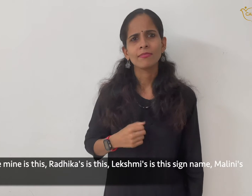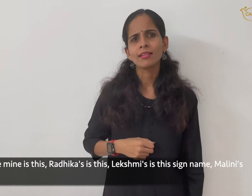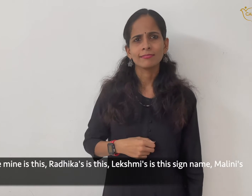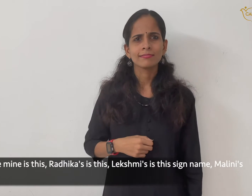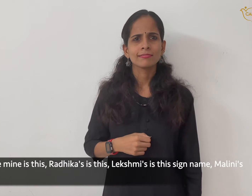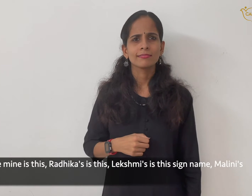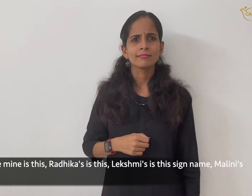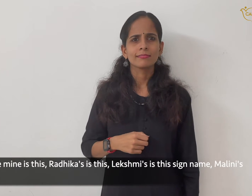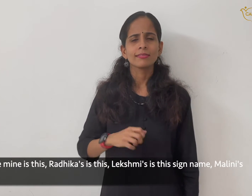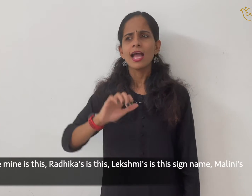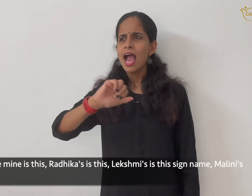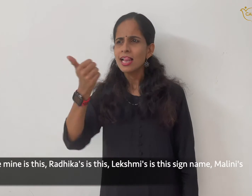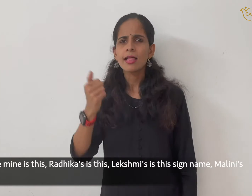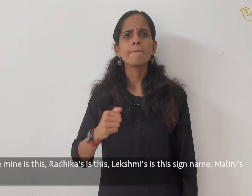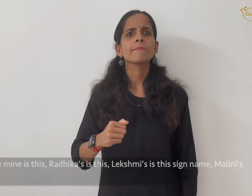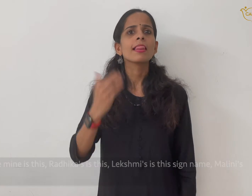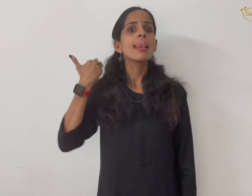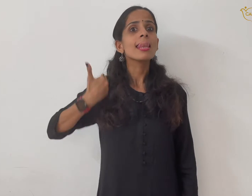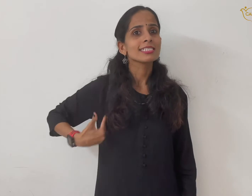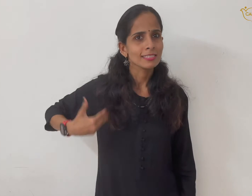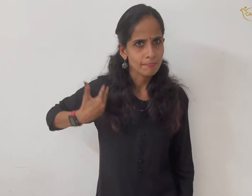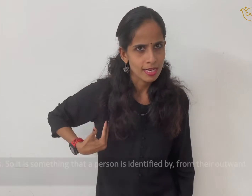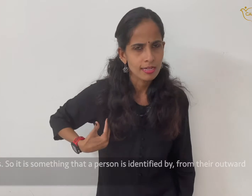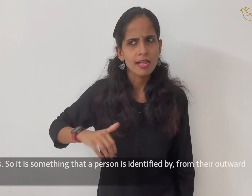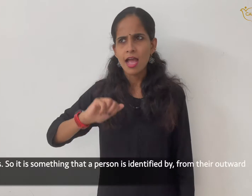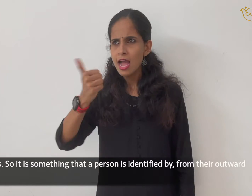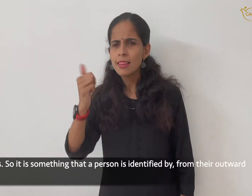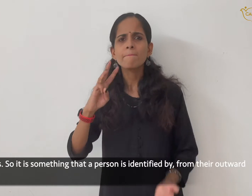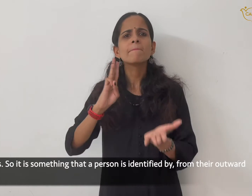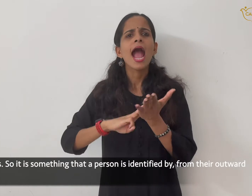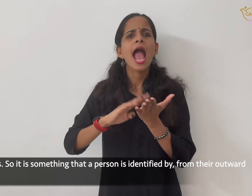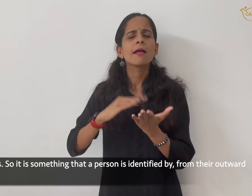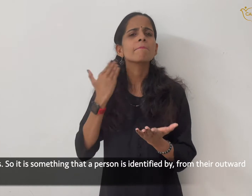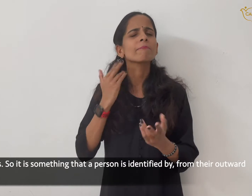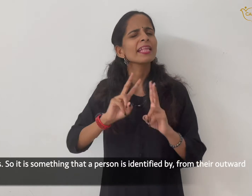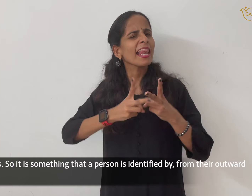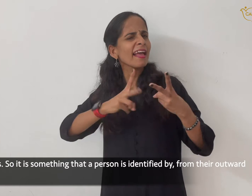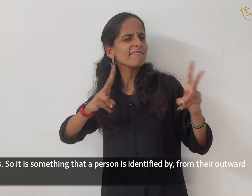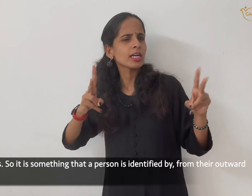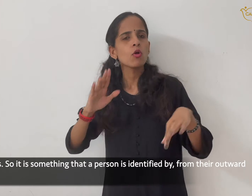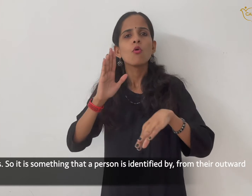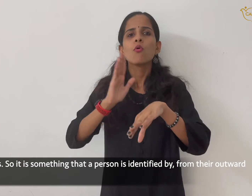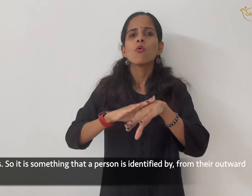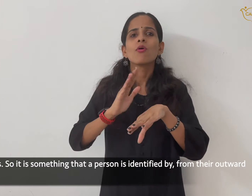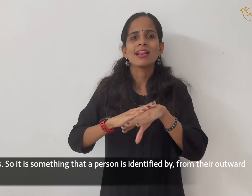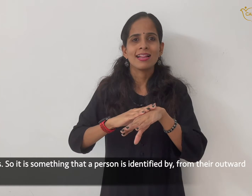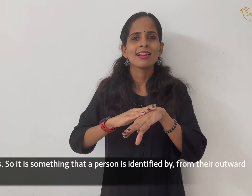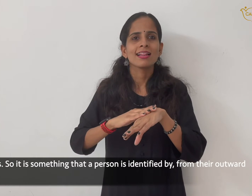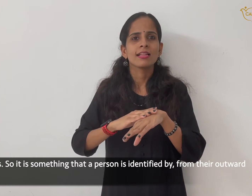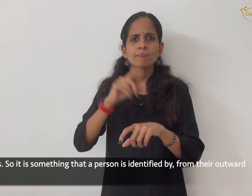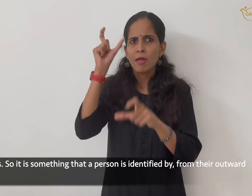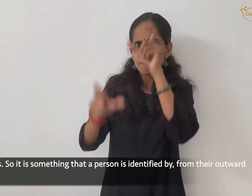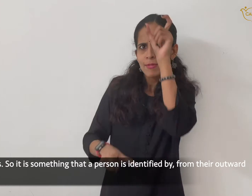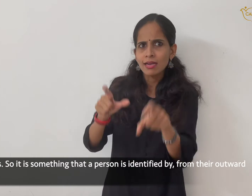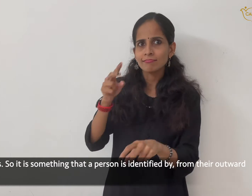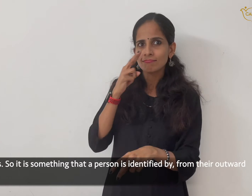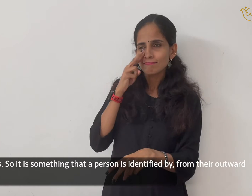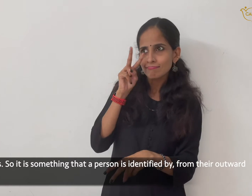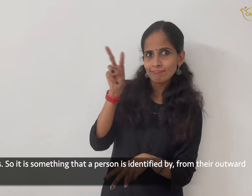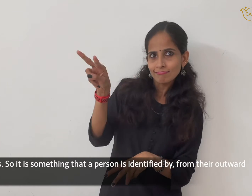Lakshmi's is this. Malini's is M and this. So, it is something that a person is